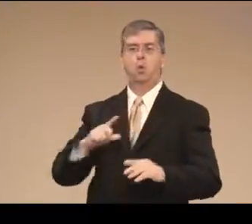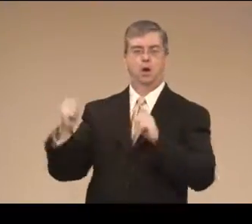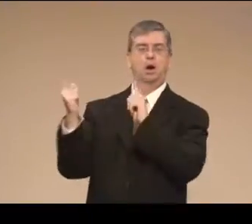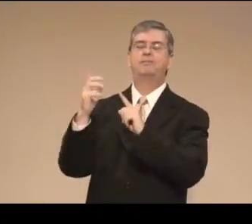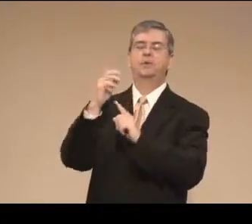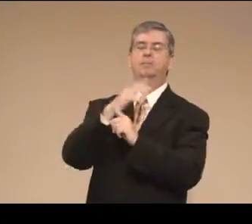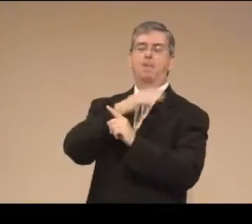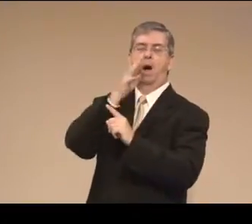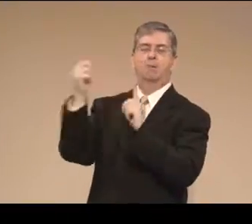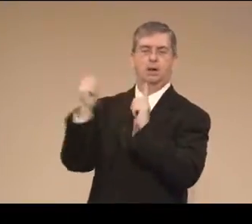deaf community.